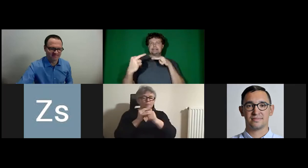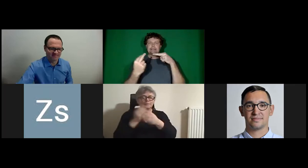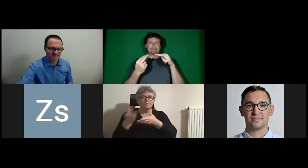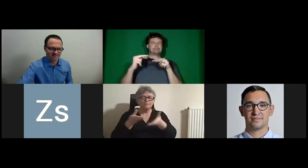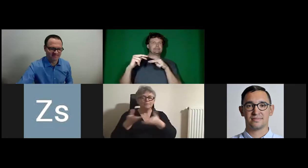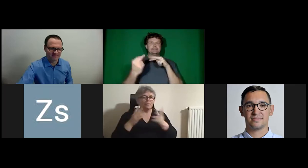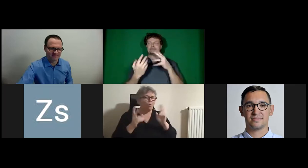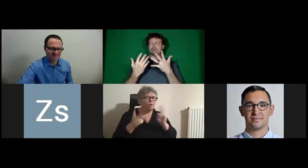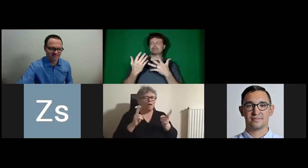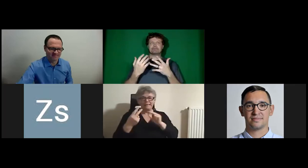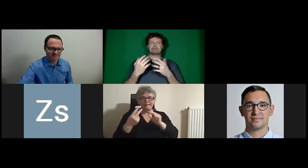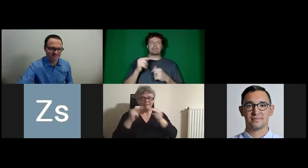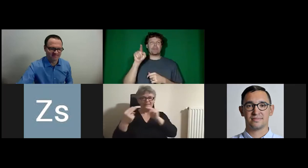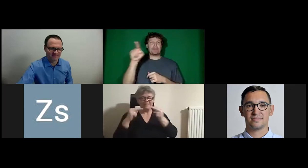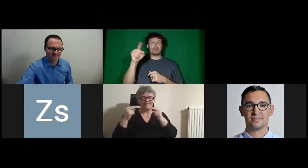I had a sign language interpreter.